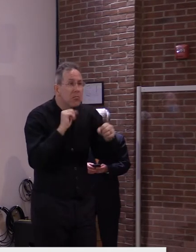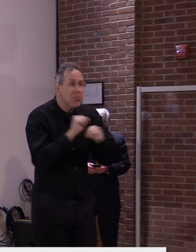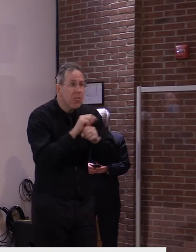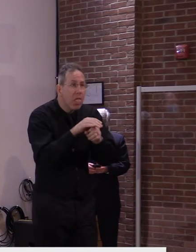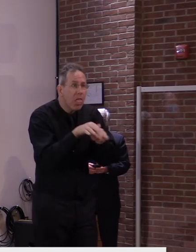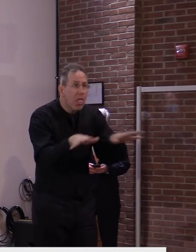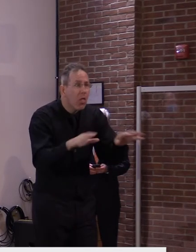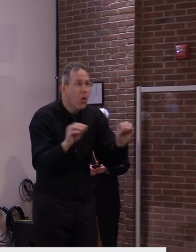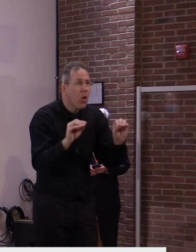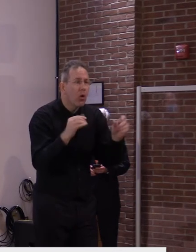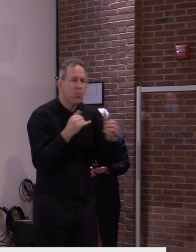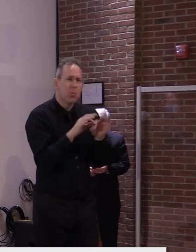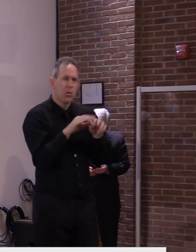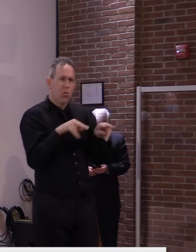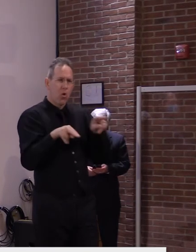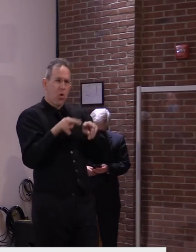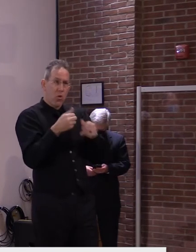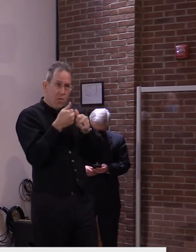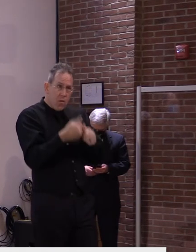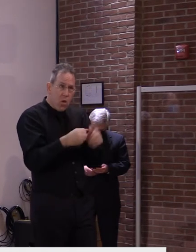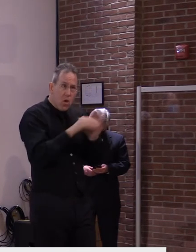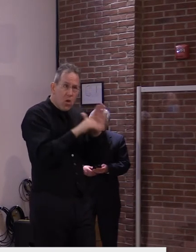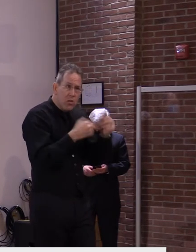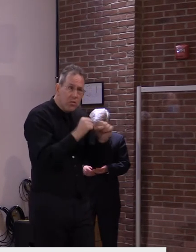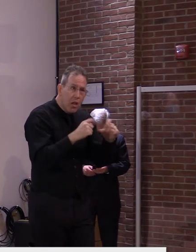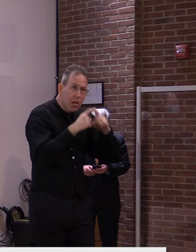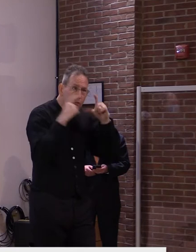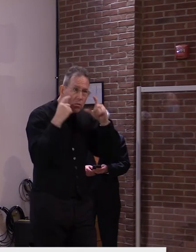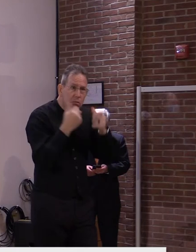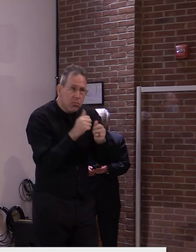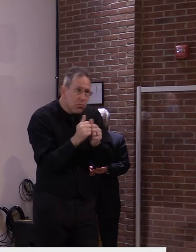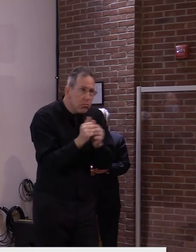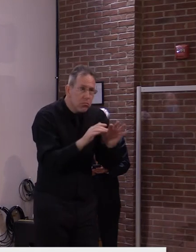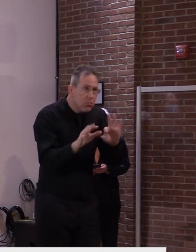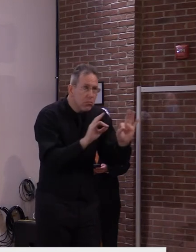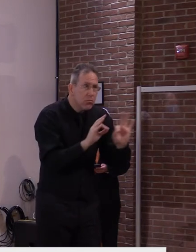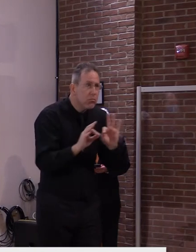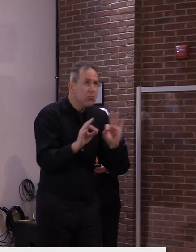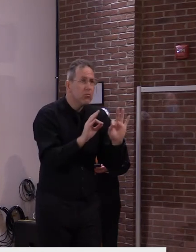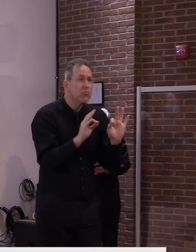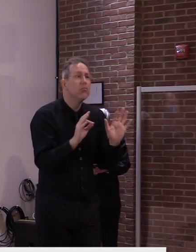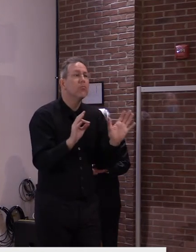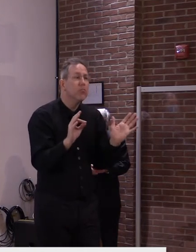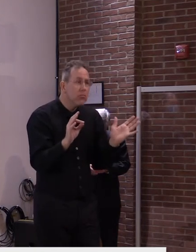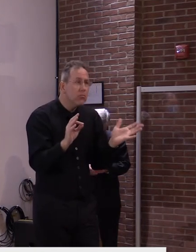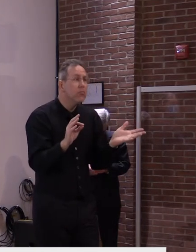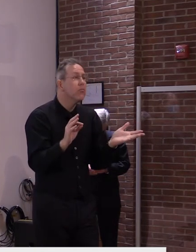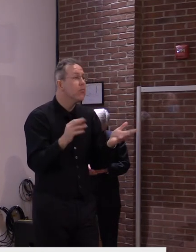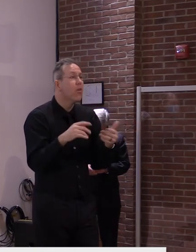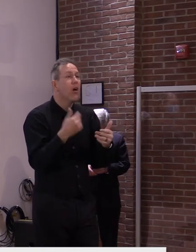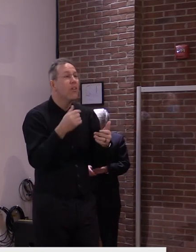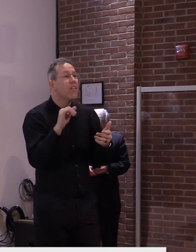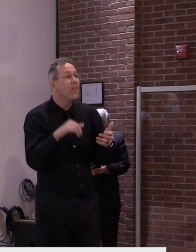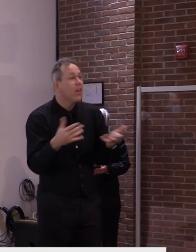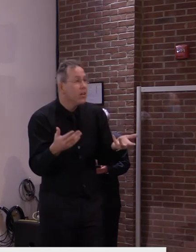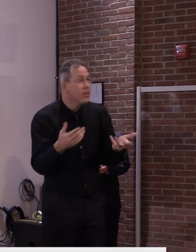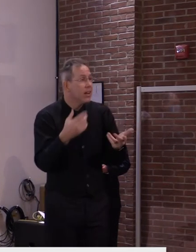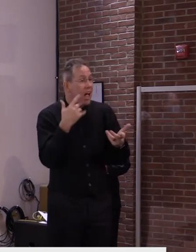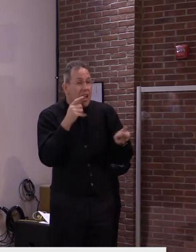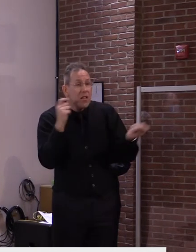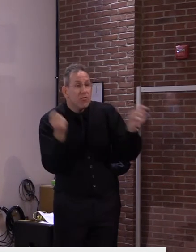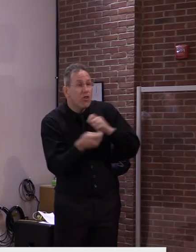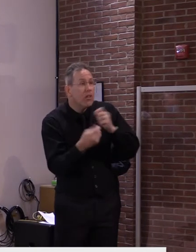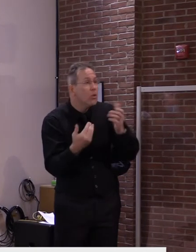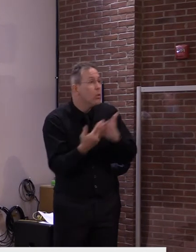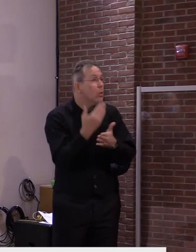having an impact on virus cases and frankly, any changes in what has to take place for in-person instruction